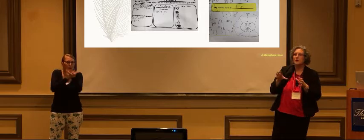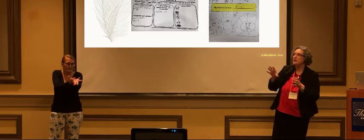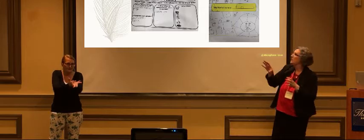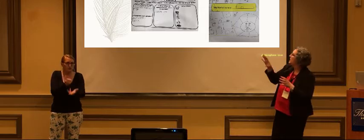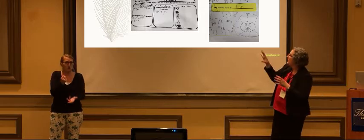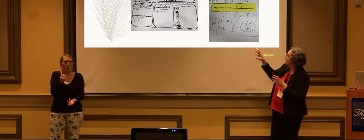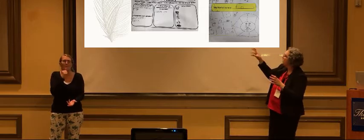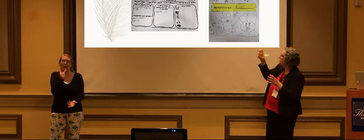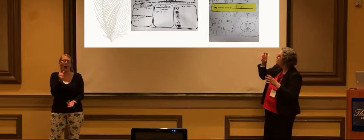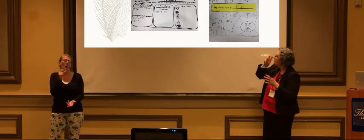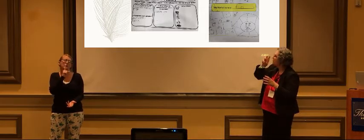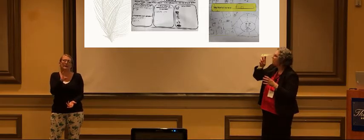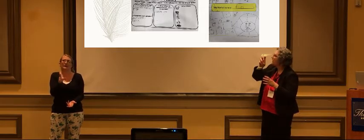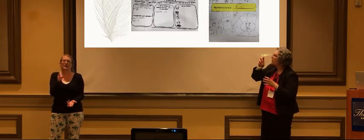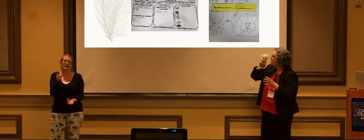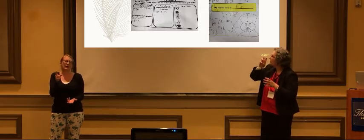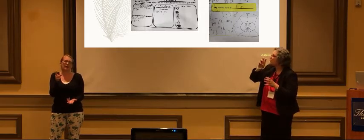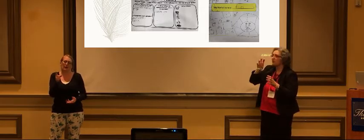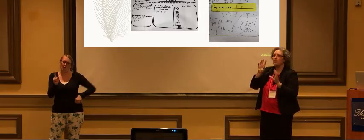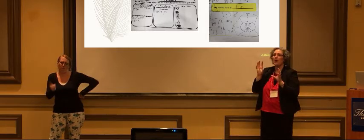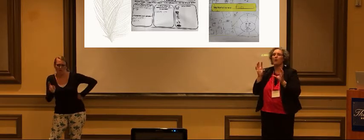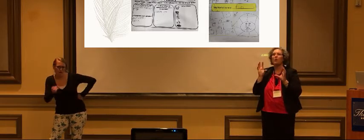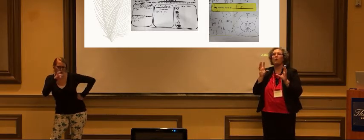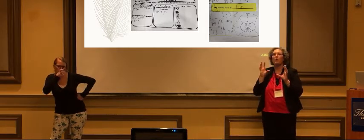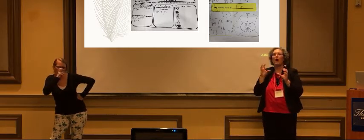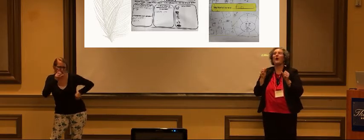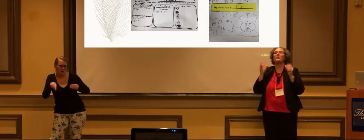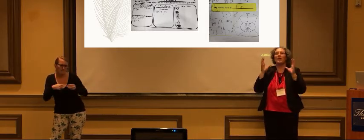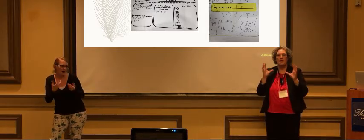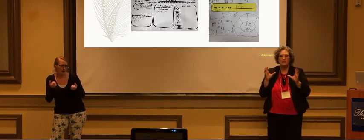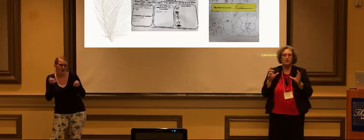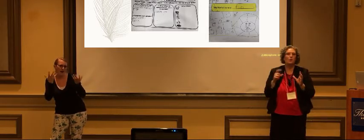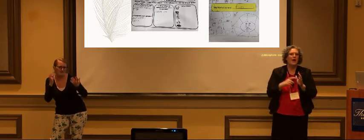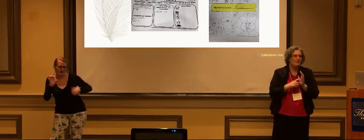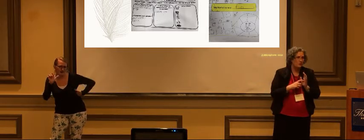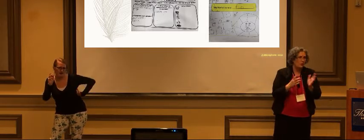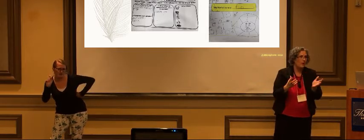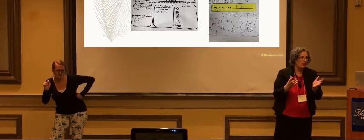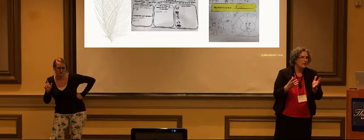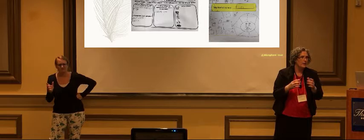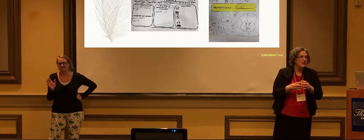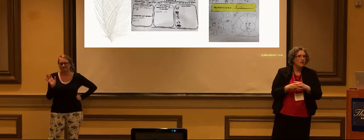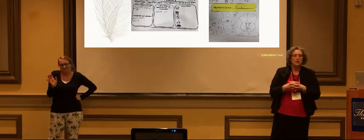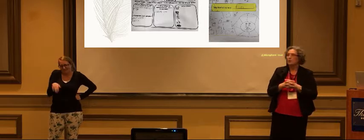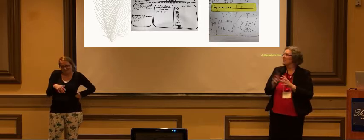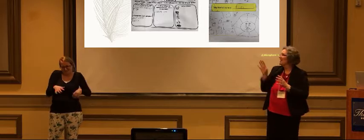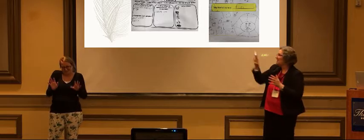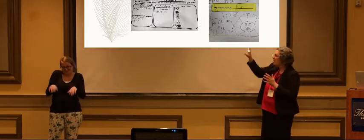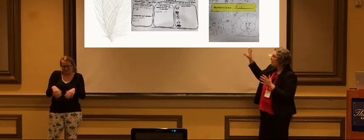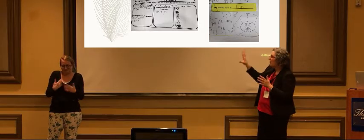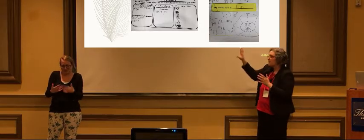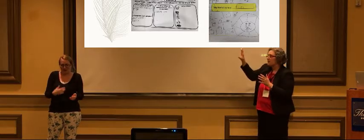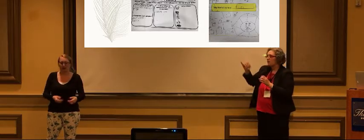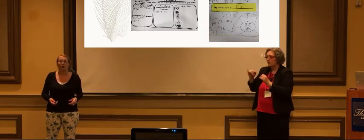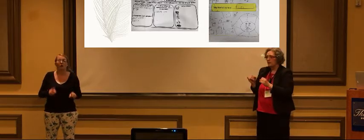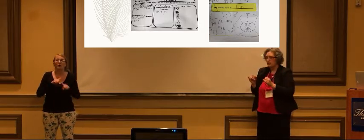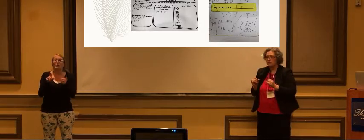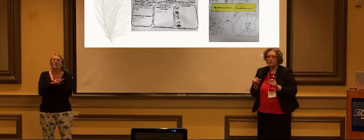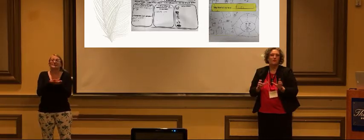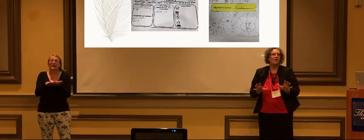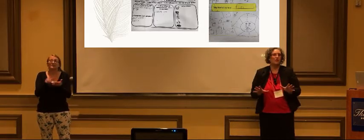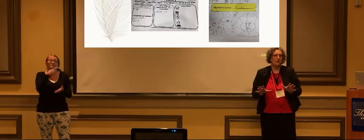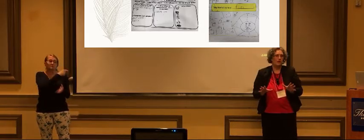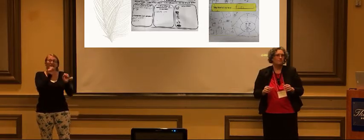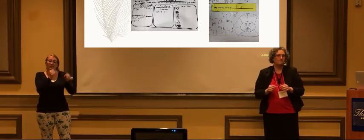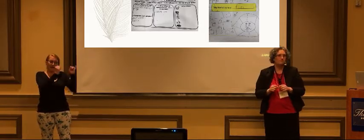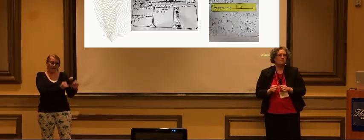huge into being very strict about how many elements you have to require. You know, what's nice about this is it can be